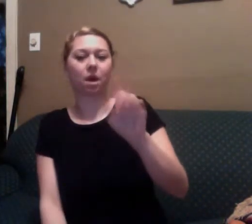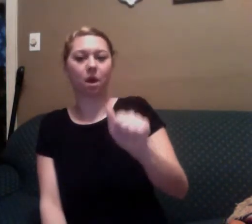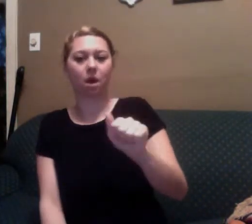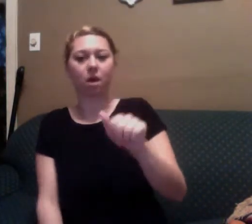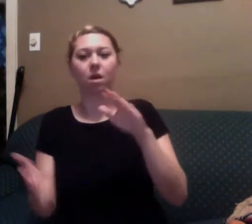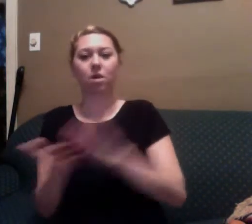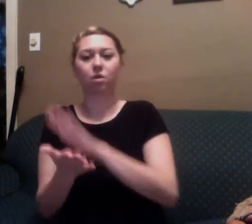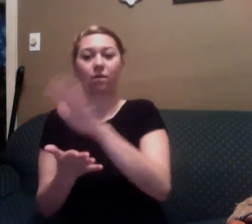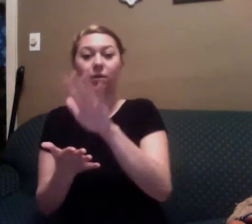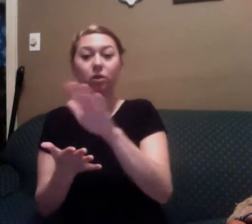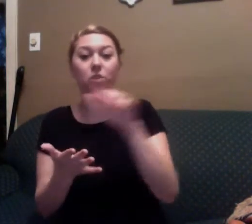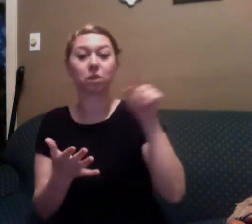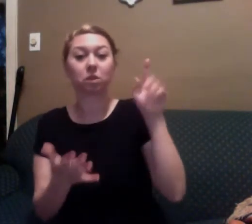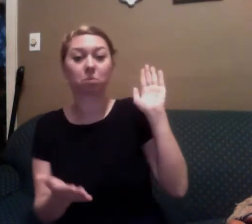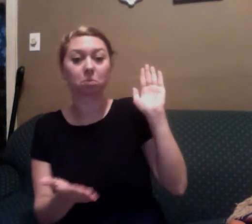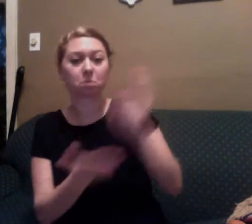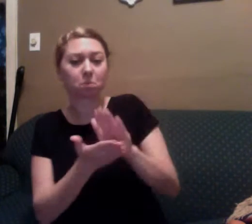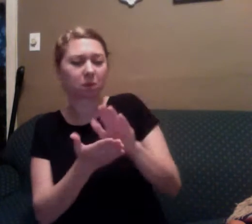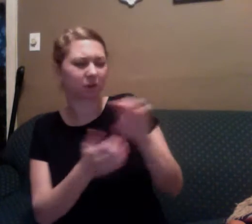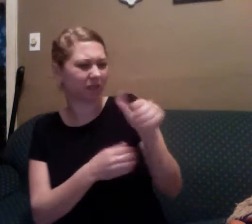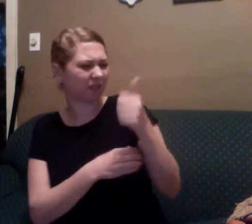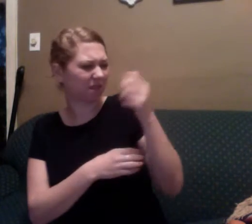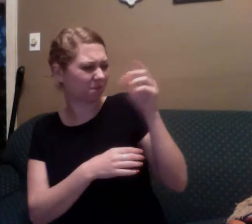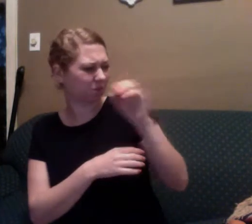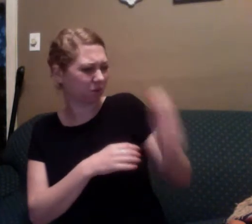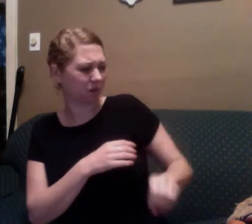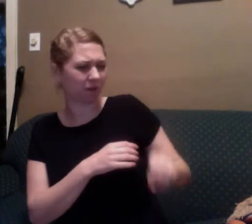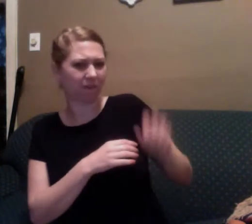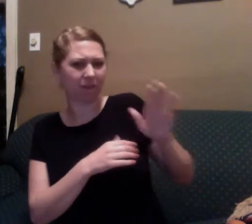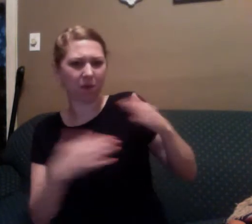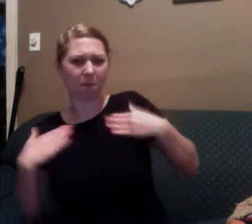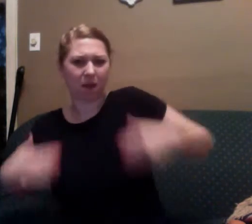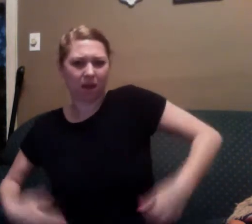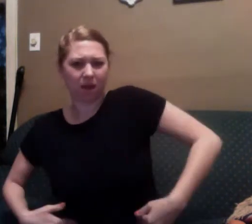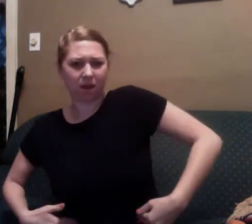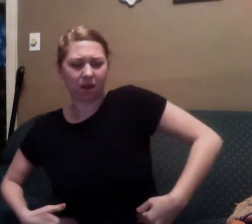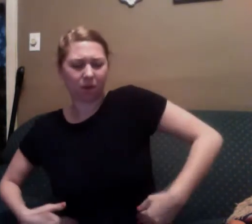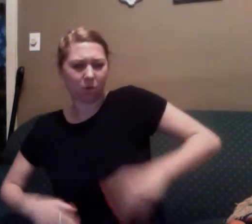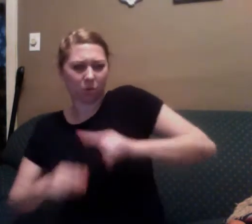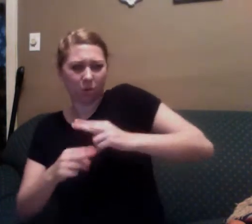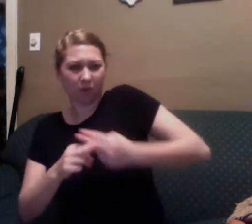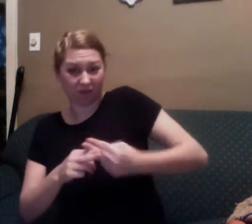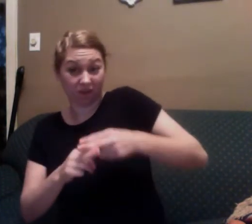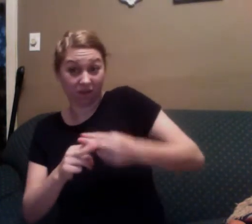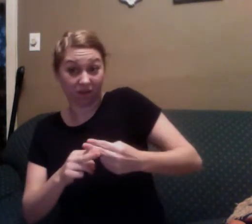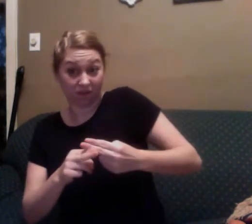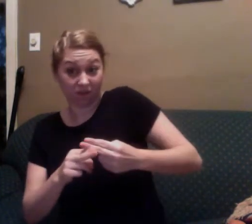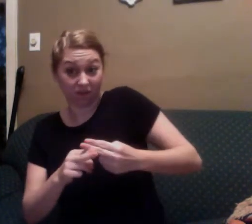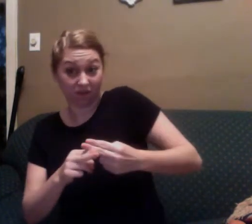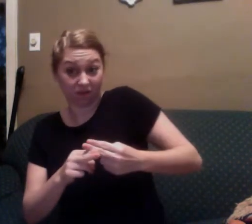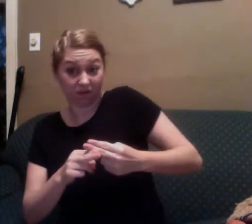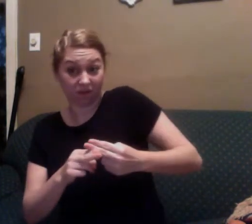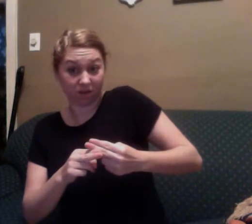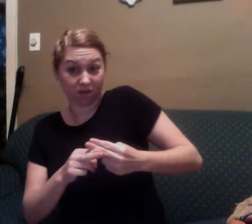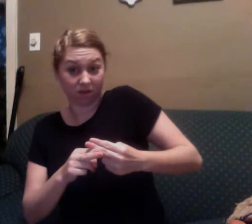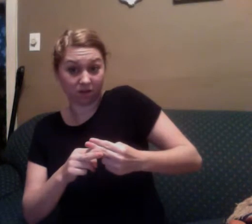suppressed. That's a lot of food. This means that a successful dieter must eat this much less